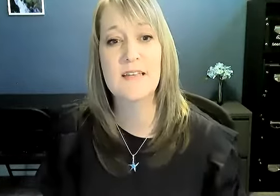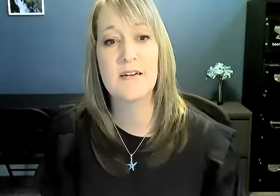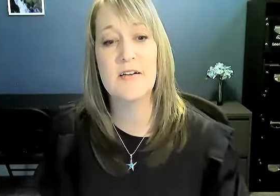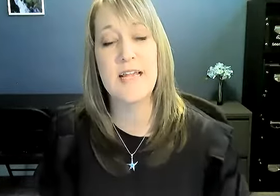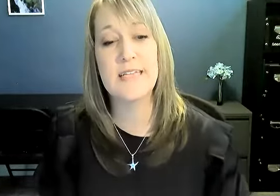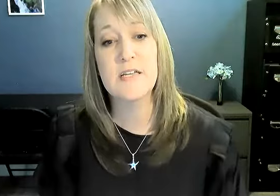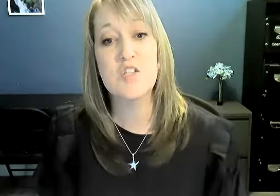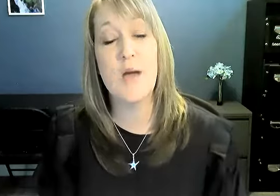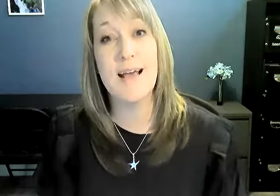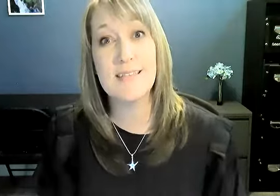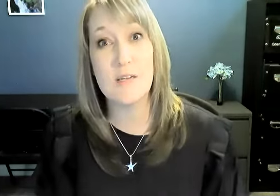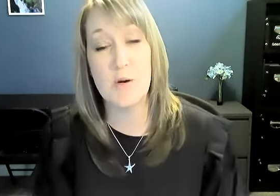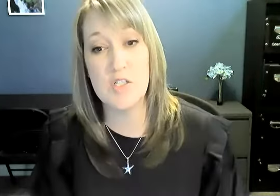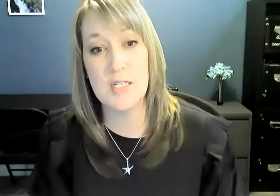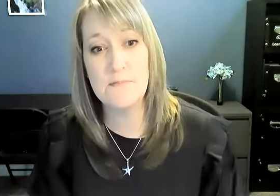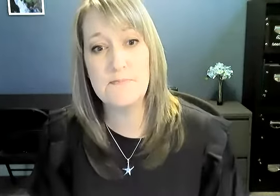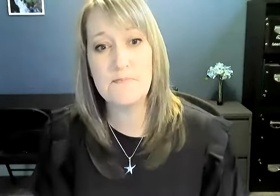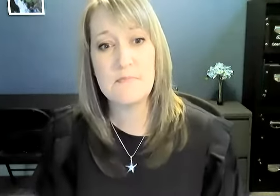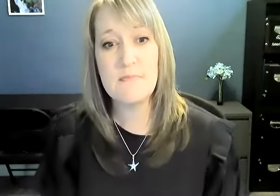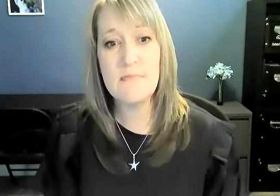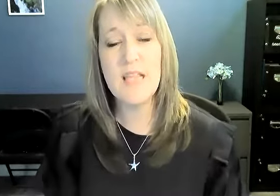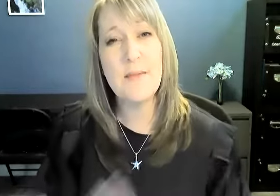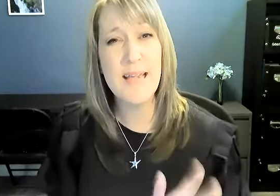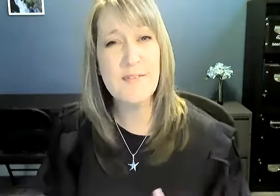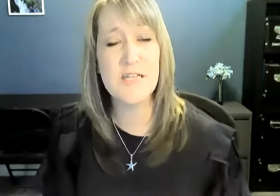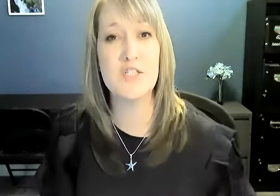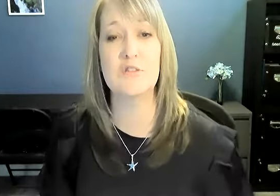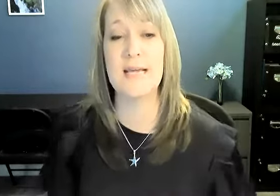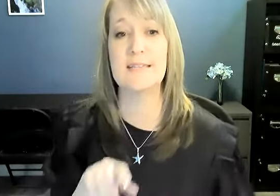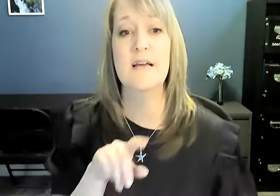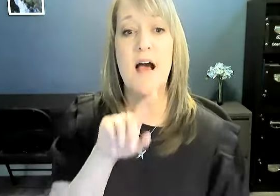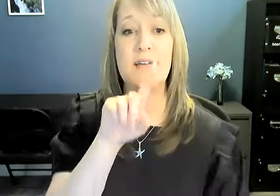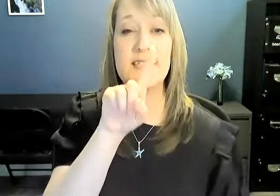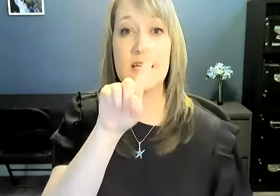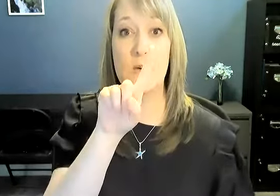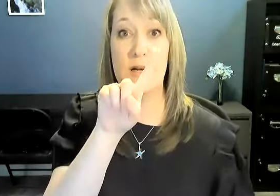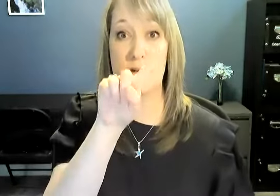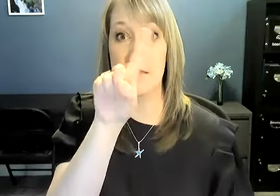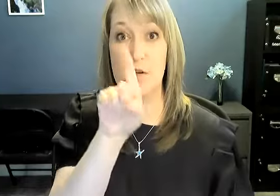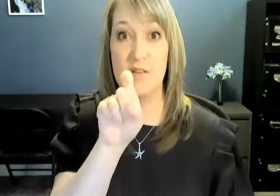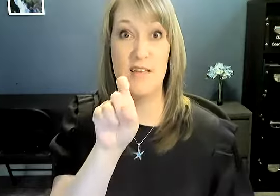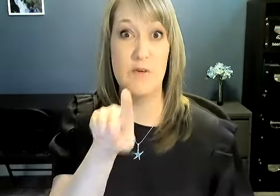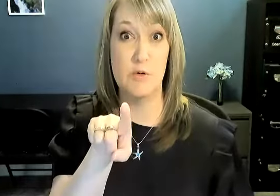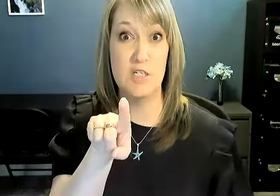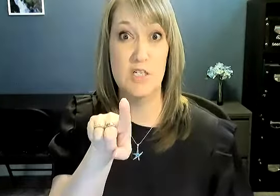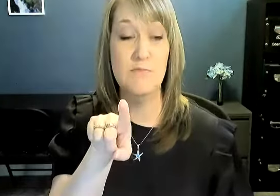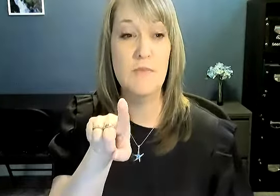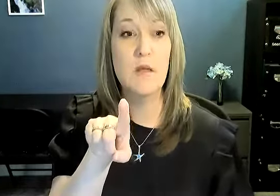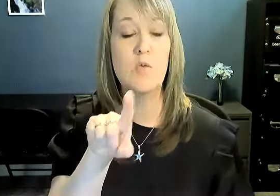All right. To ask a question, it can be kind of done two ways. I've seen it where, the sign for question, where you